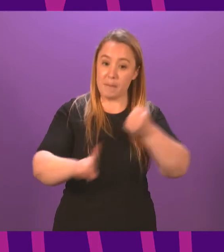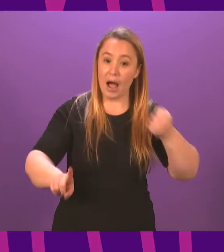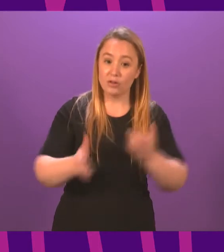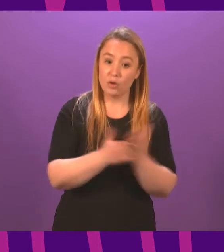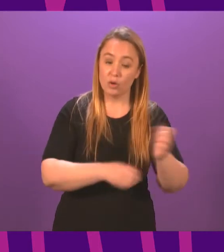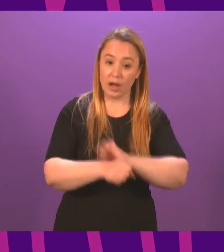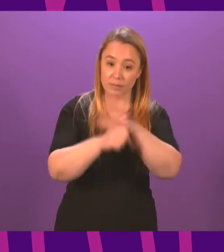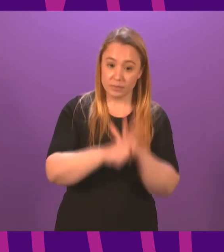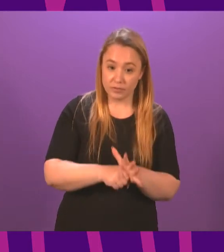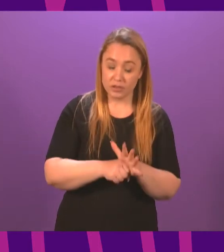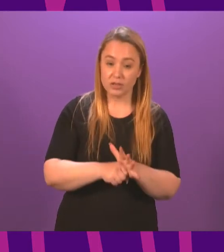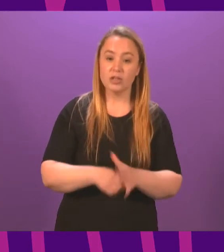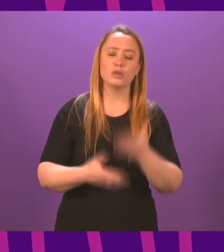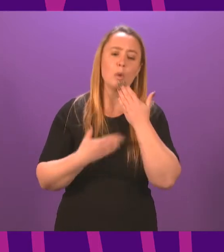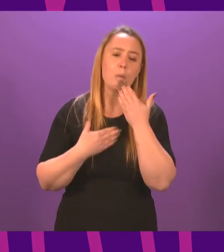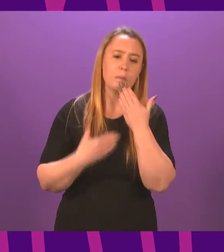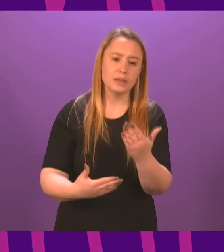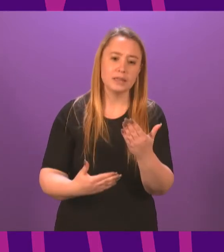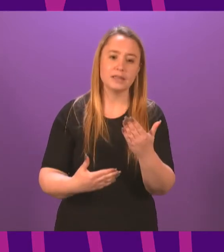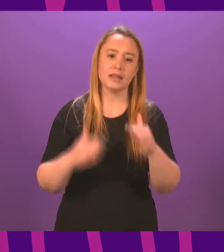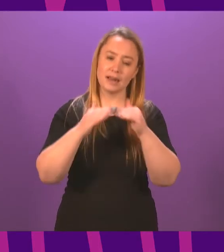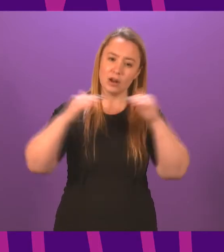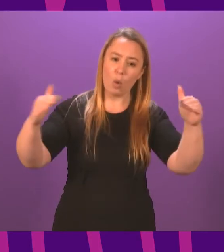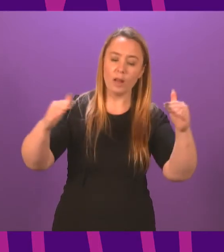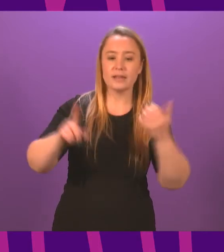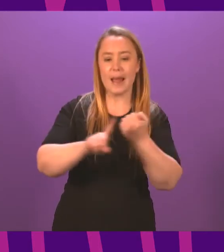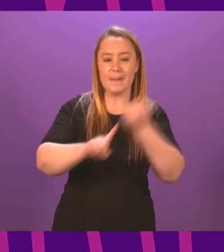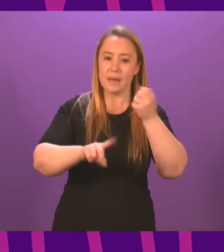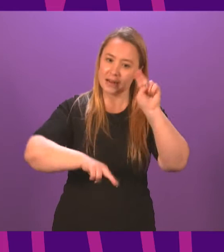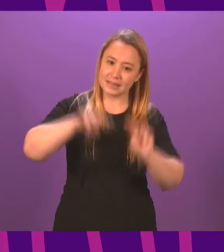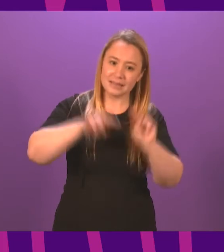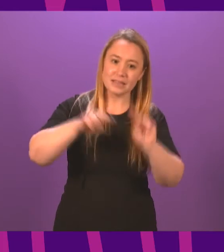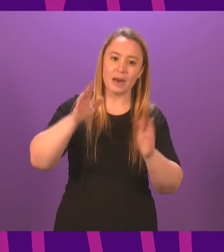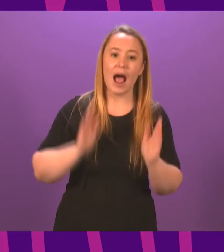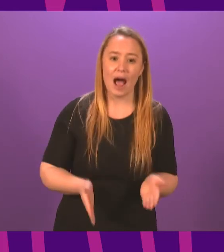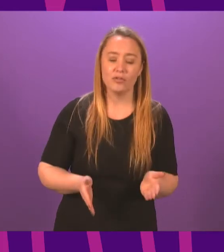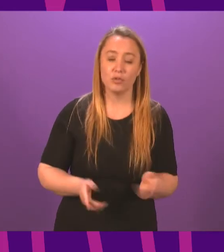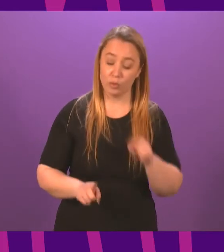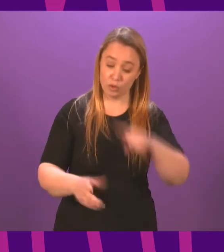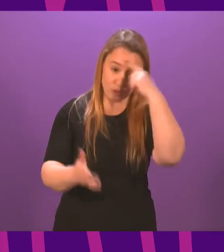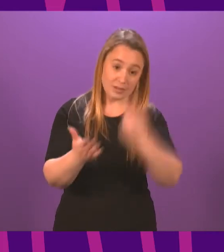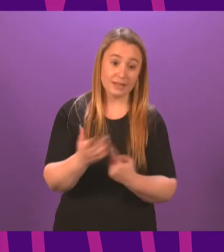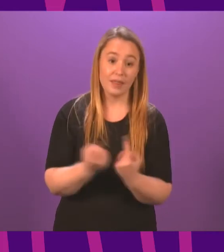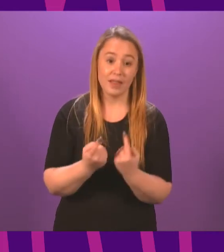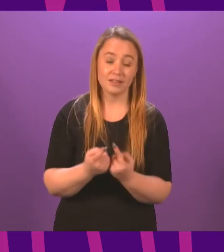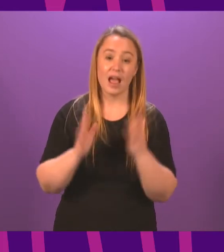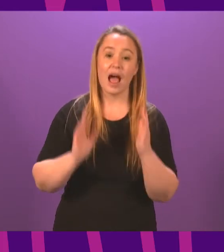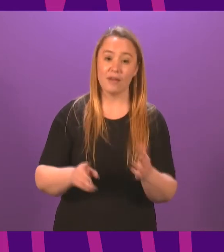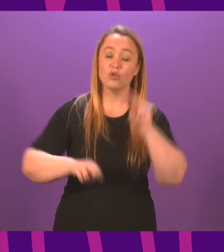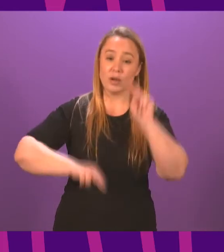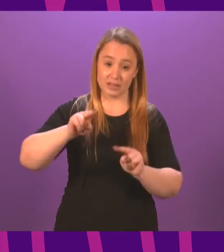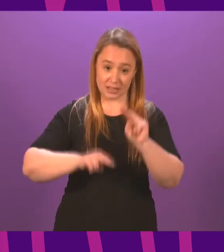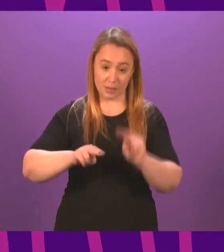are asking the Scottish Government to carry out equality impact assessments of the decisions it takes and to publish